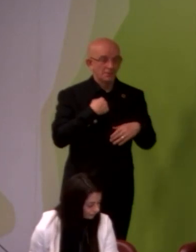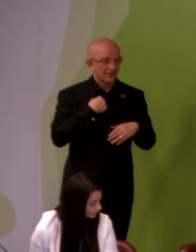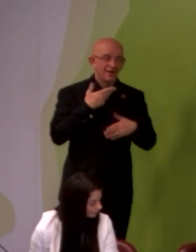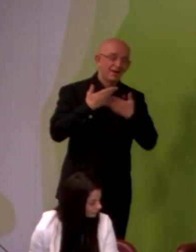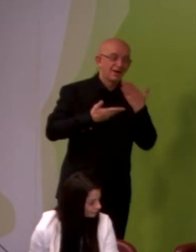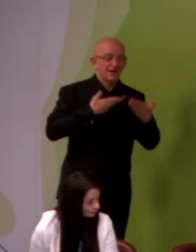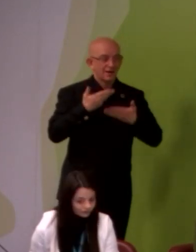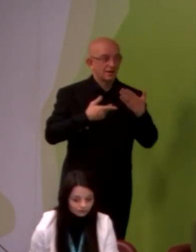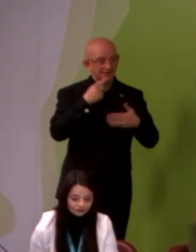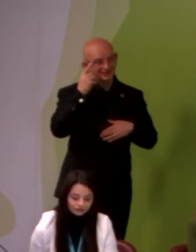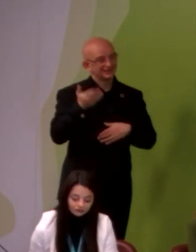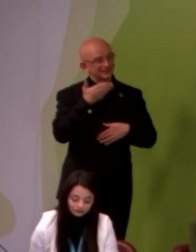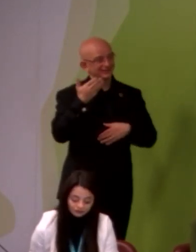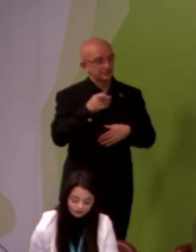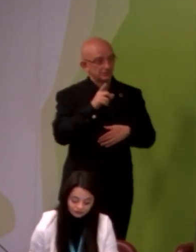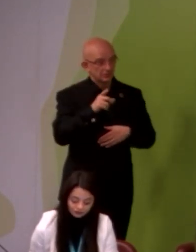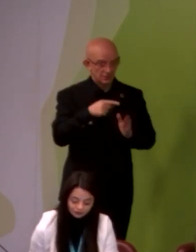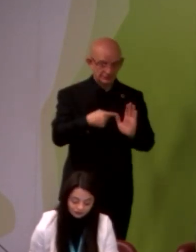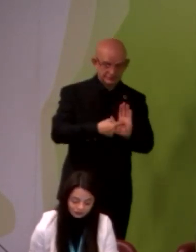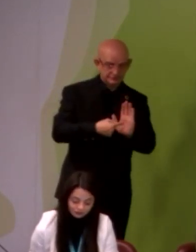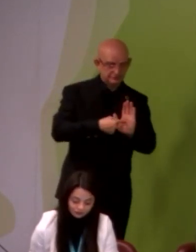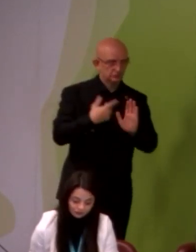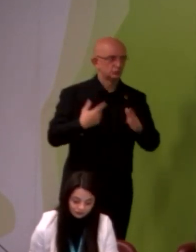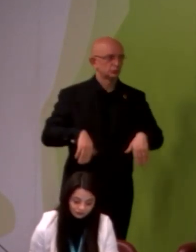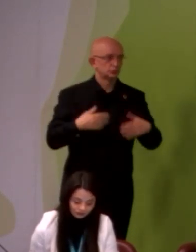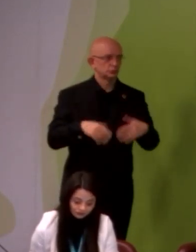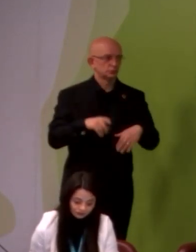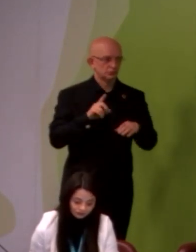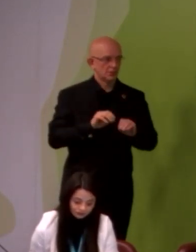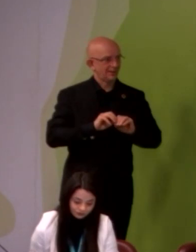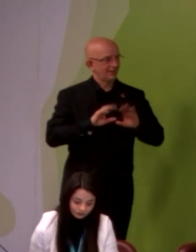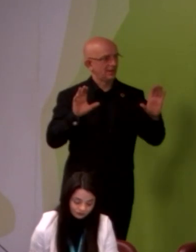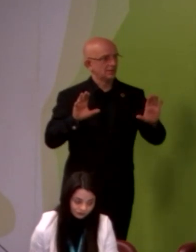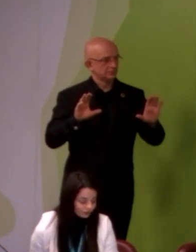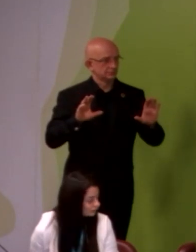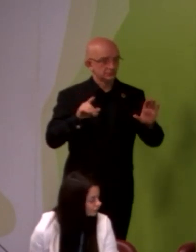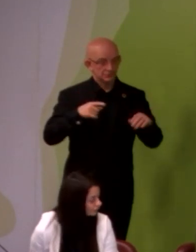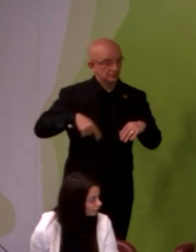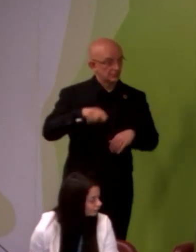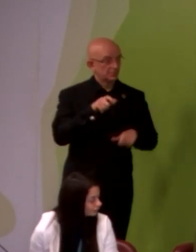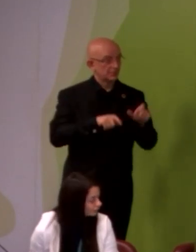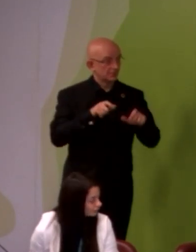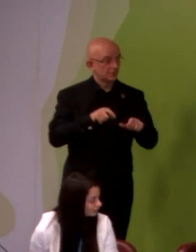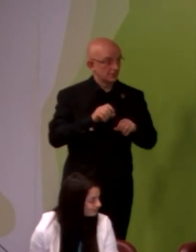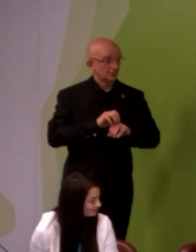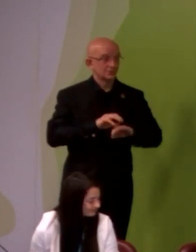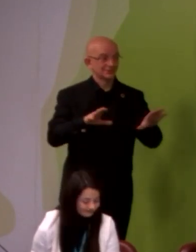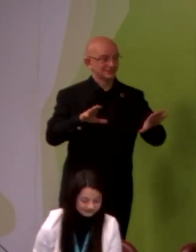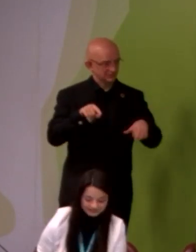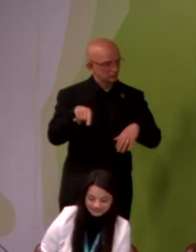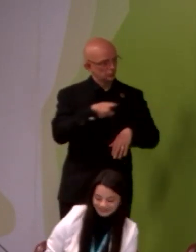But the demand for education is clear and the community believe that it adds a layer of protection. We just need to make sure it happens.